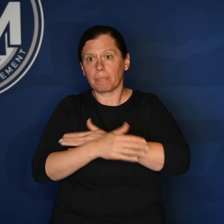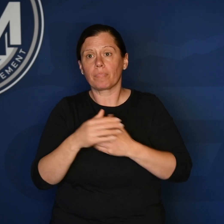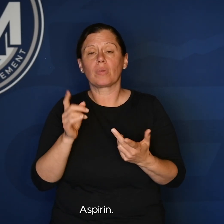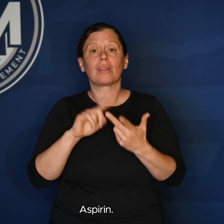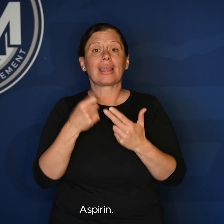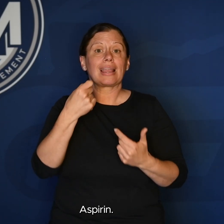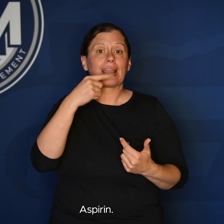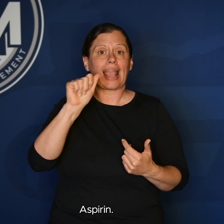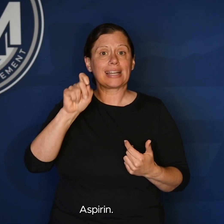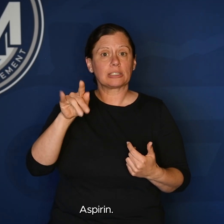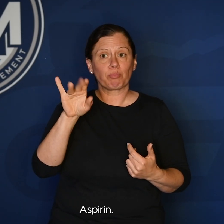aspirin,